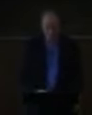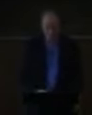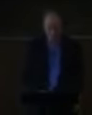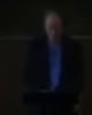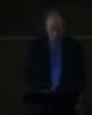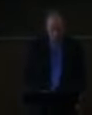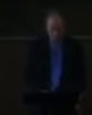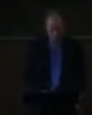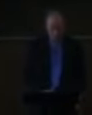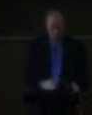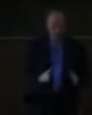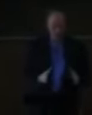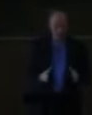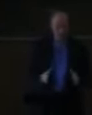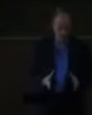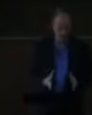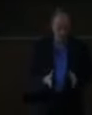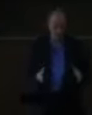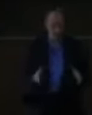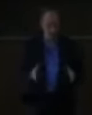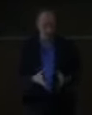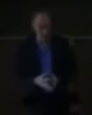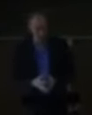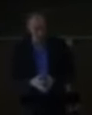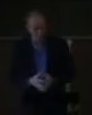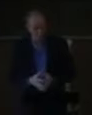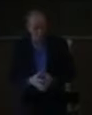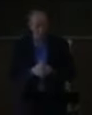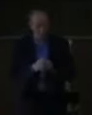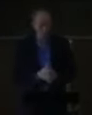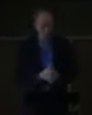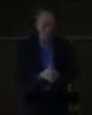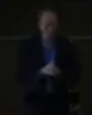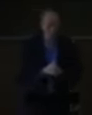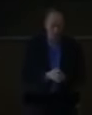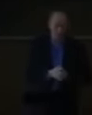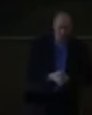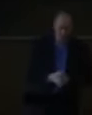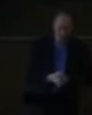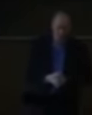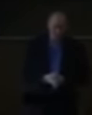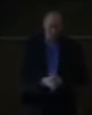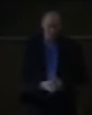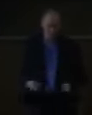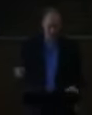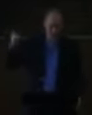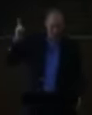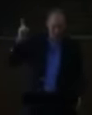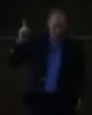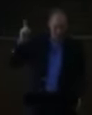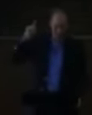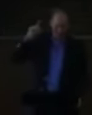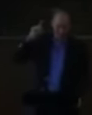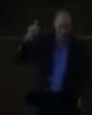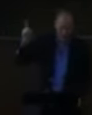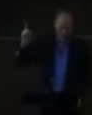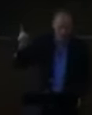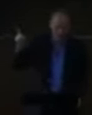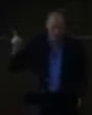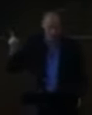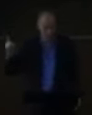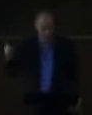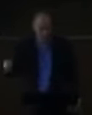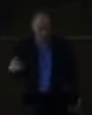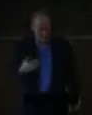produces perseverance. Perseverance, character, and character, hope. And hope does not put us to shame, because